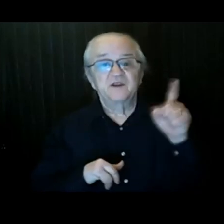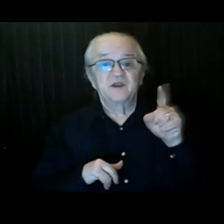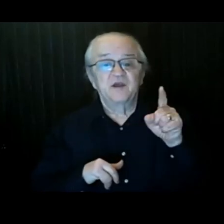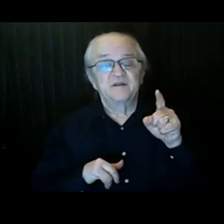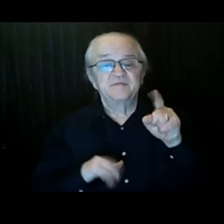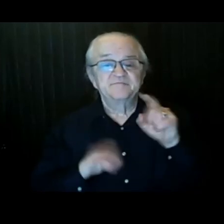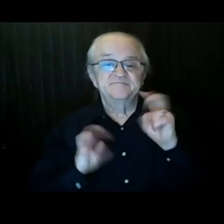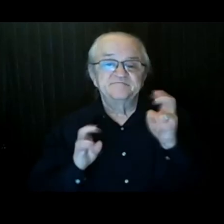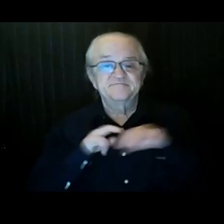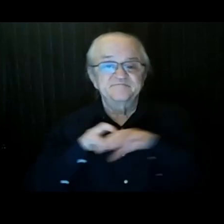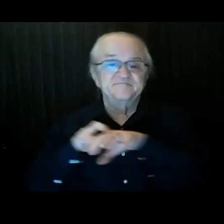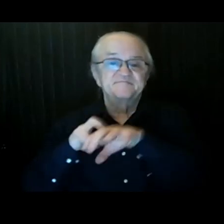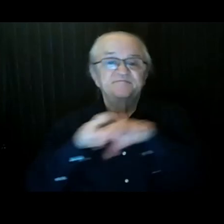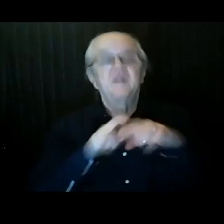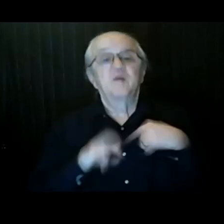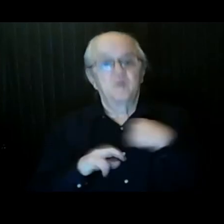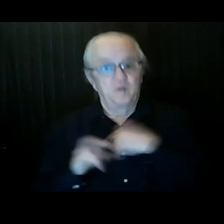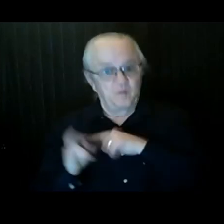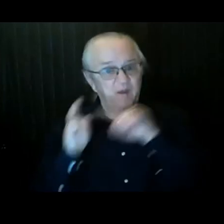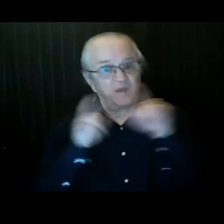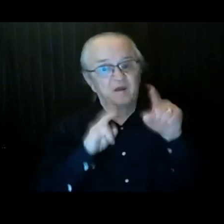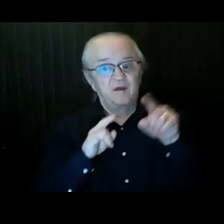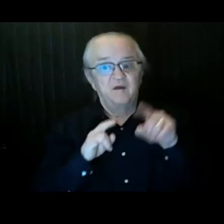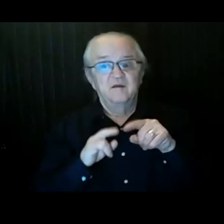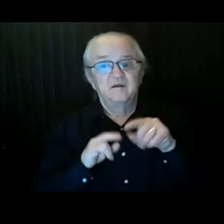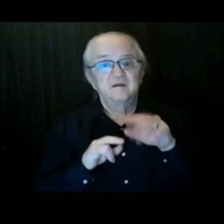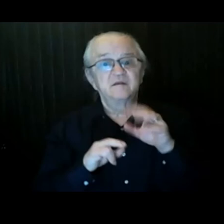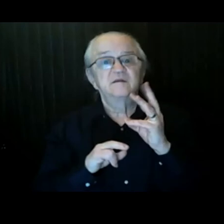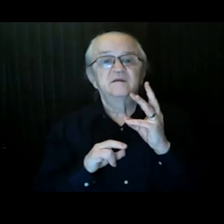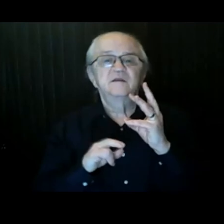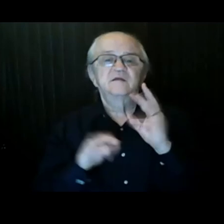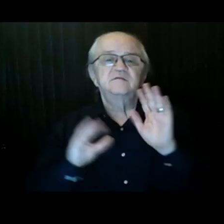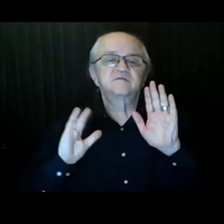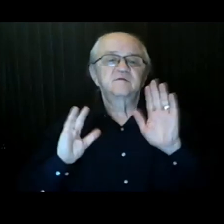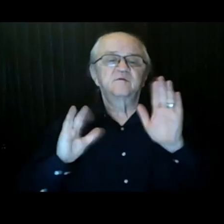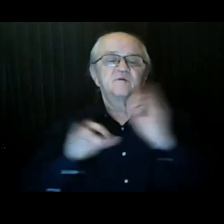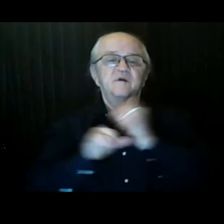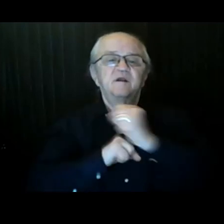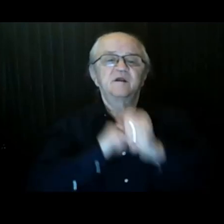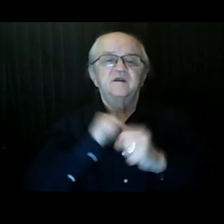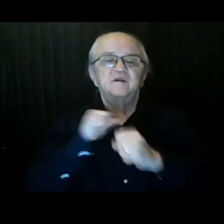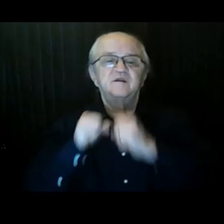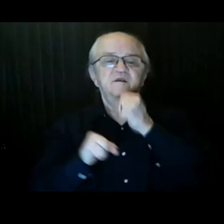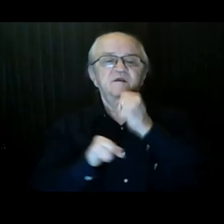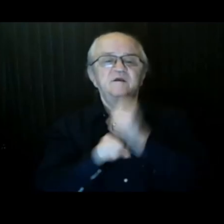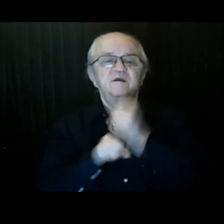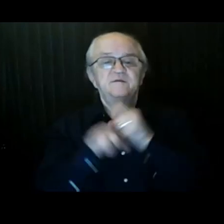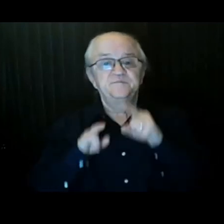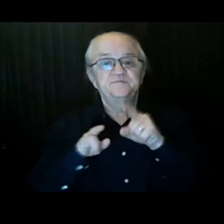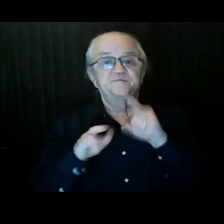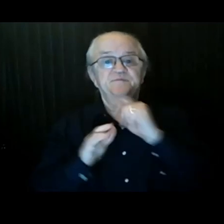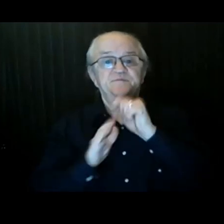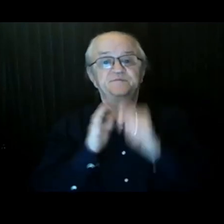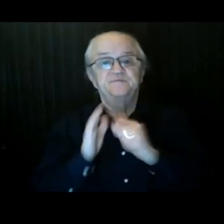the amusement park. This went on for 6 glorious years. During that time, while I was away